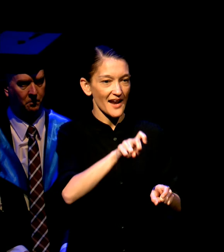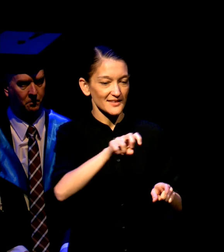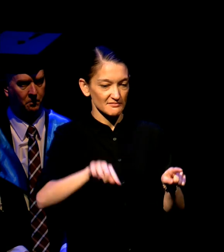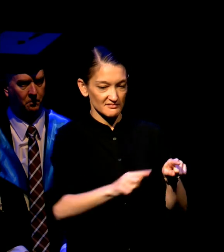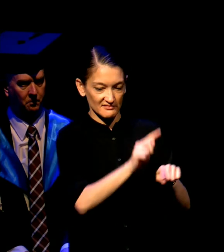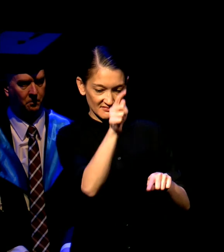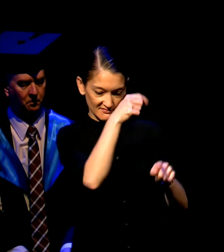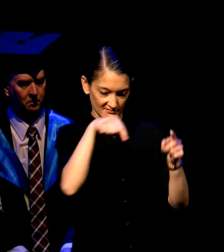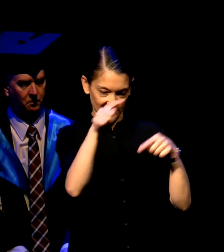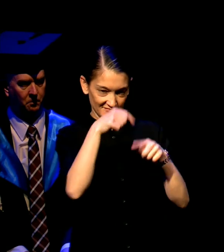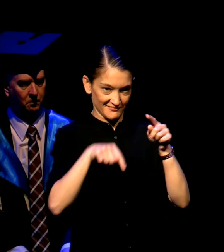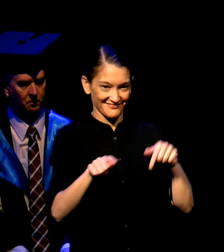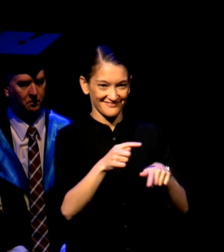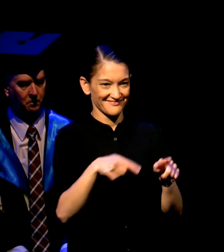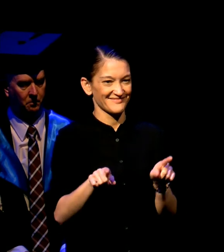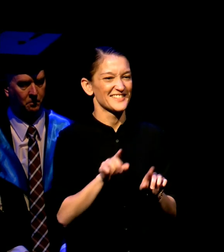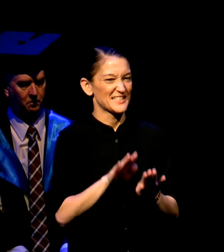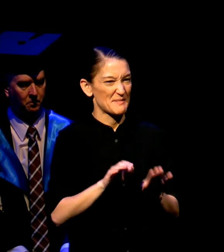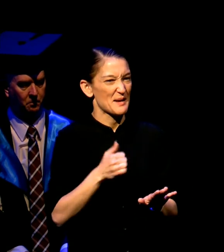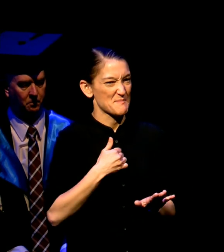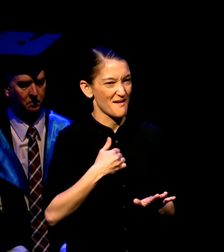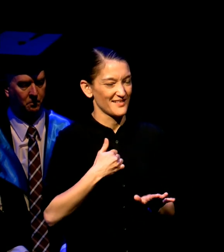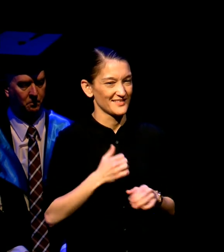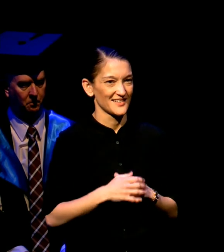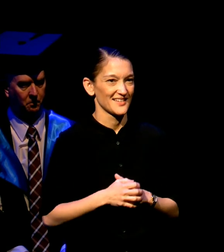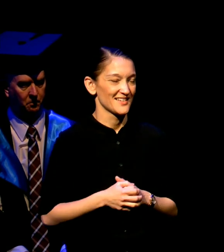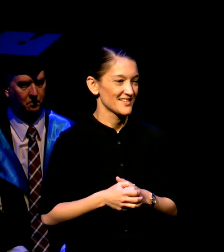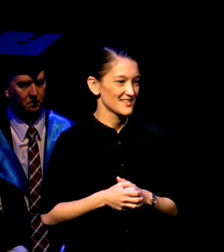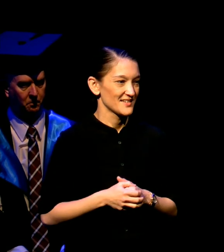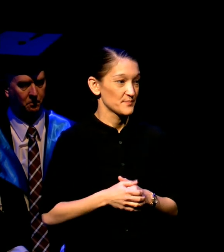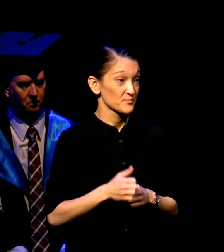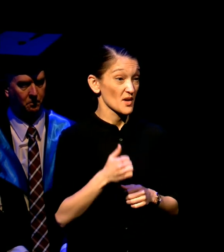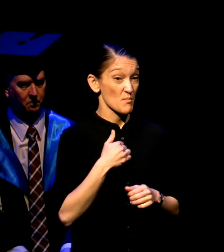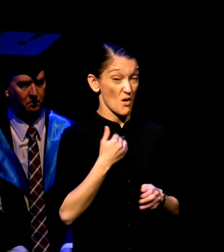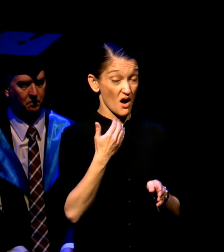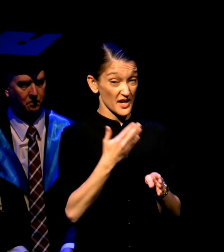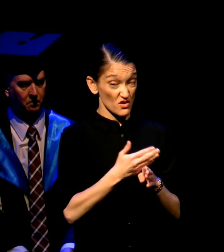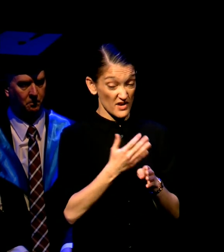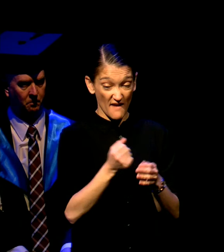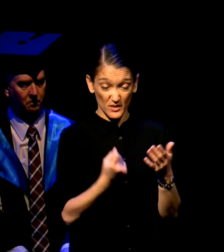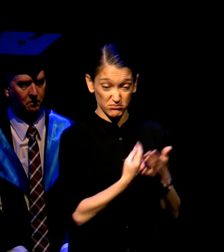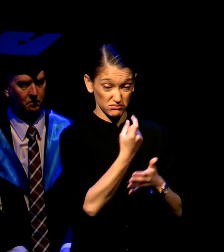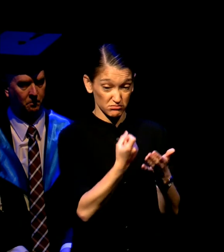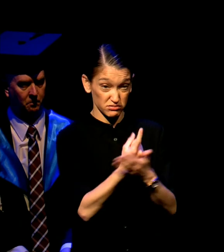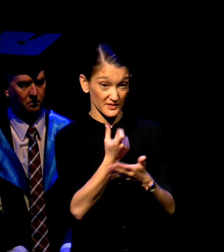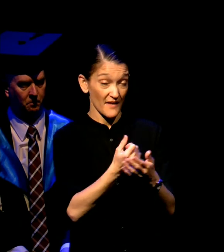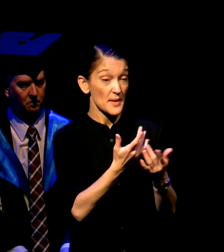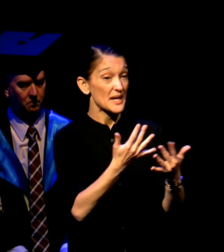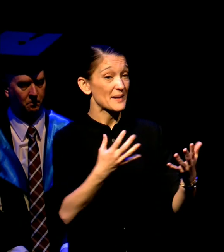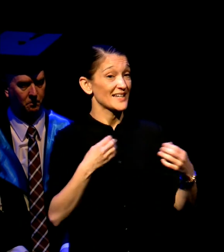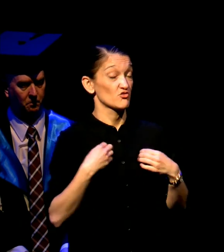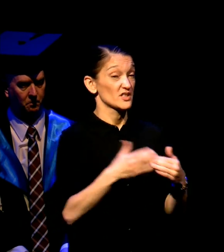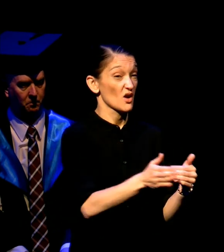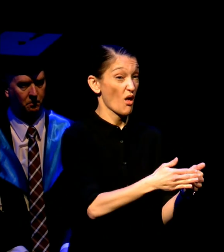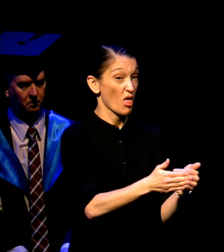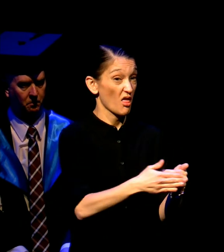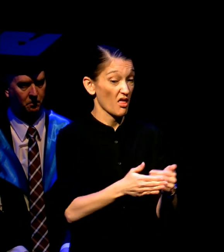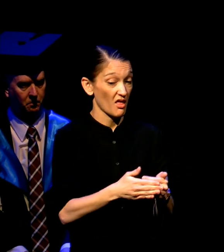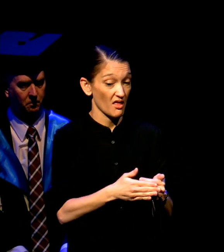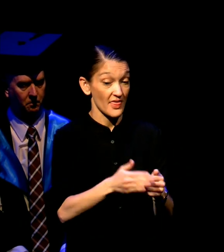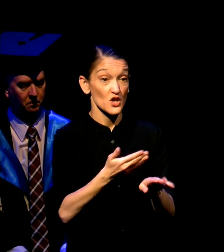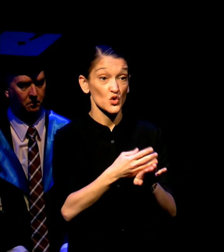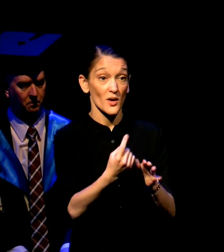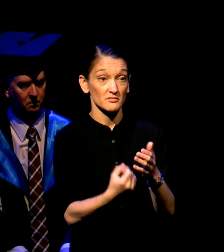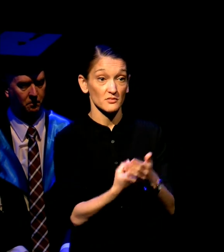detours. My career was punctuated by the closure of industries and the emergence of new ones, all of which meant